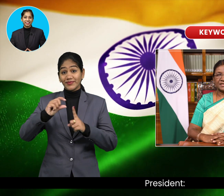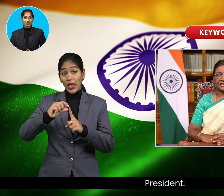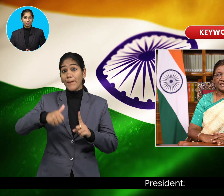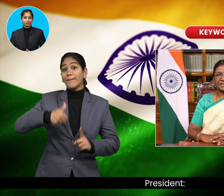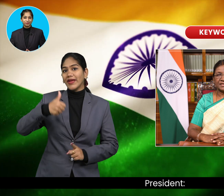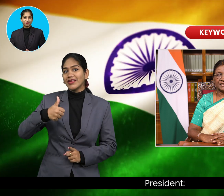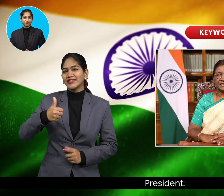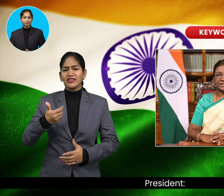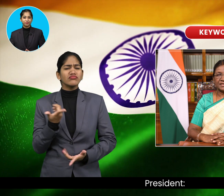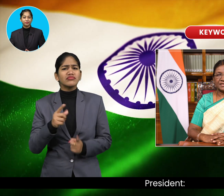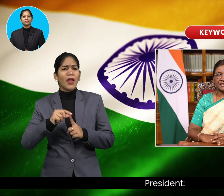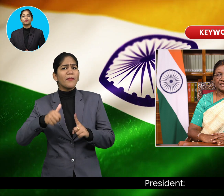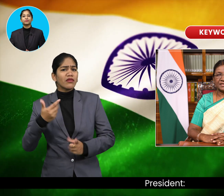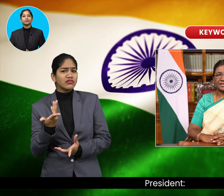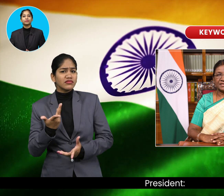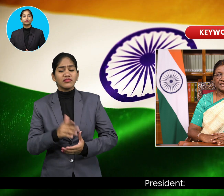President,